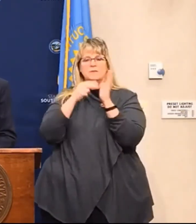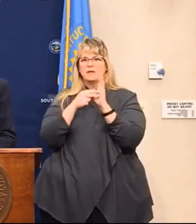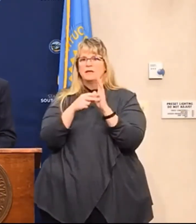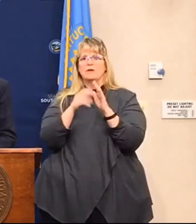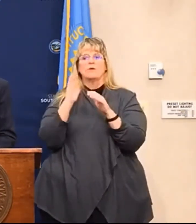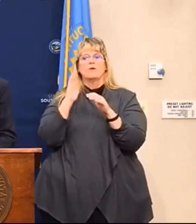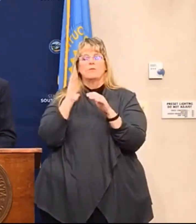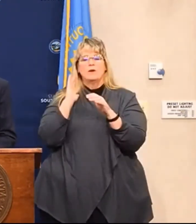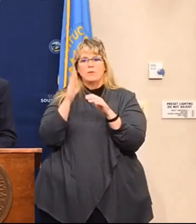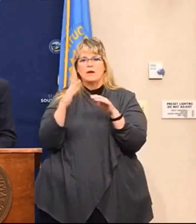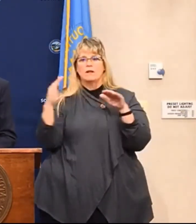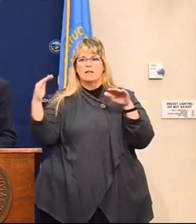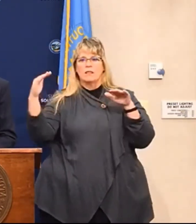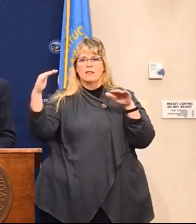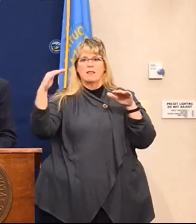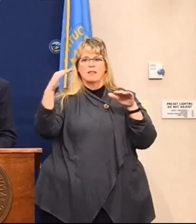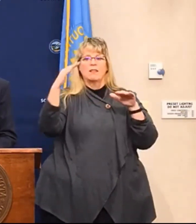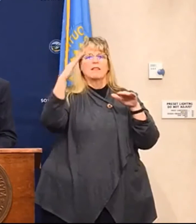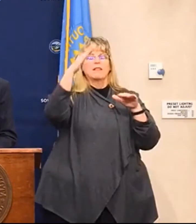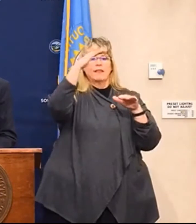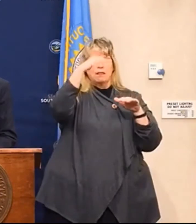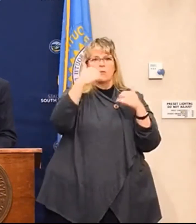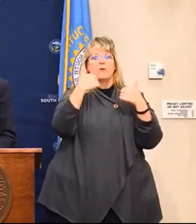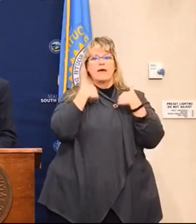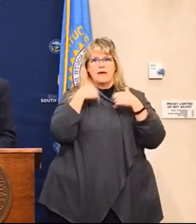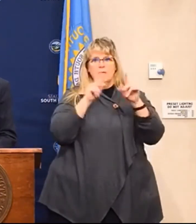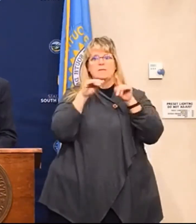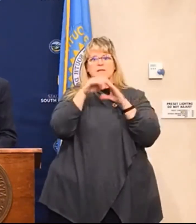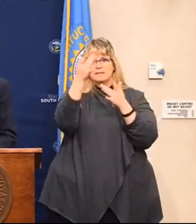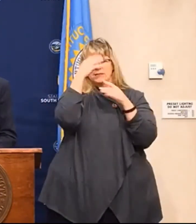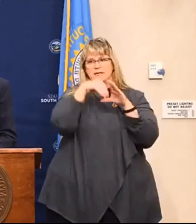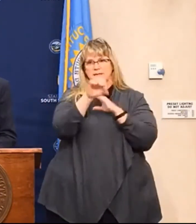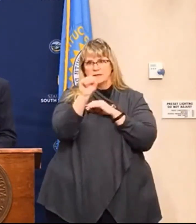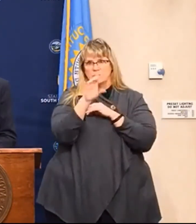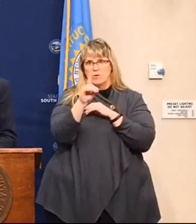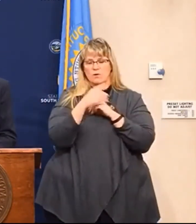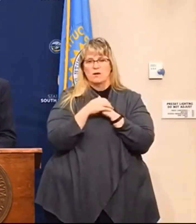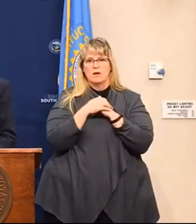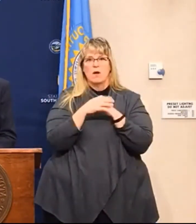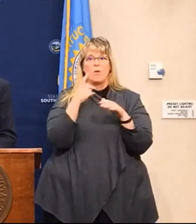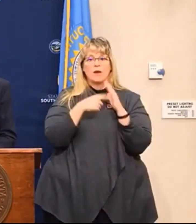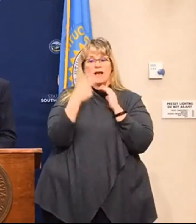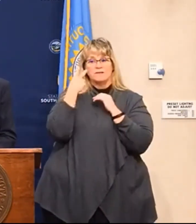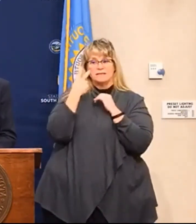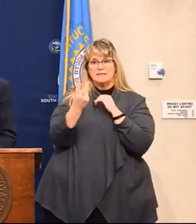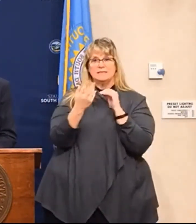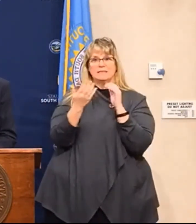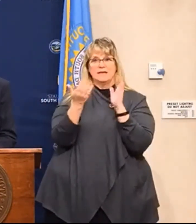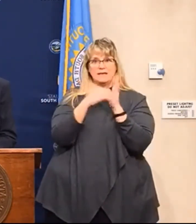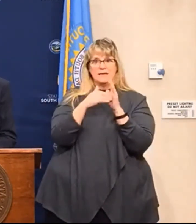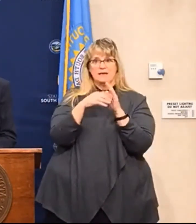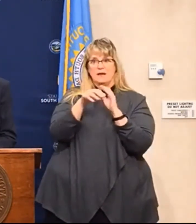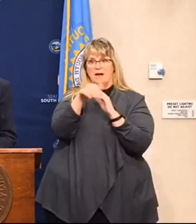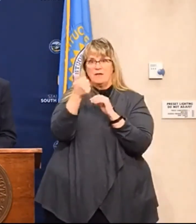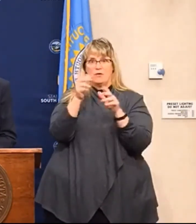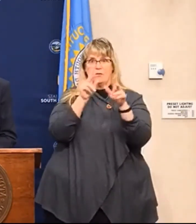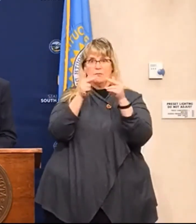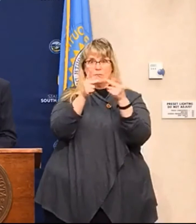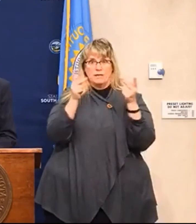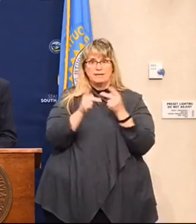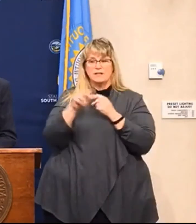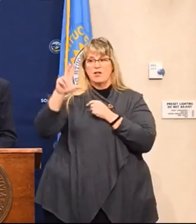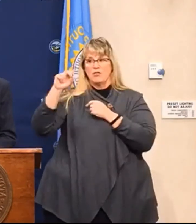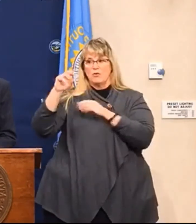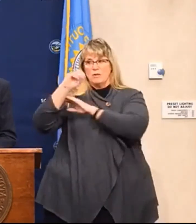we're not going to continue to have people get sick in South Dakota. The models that I have seen, again, indicate that 30%